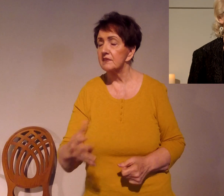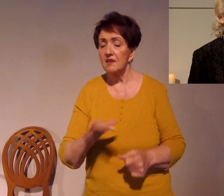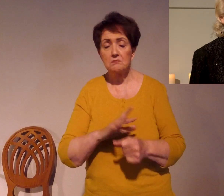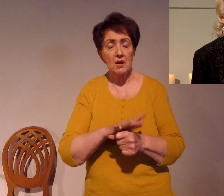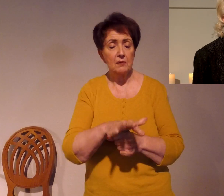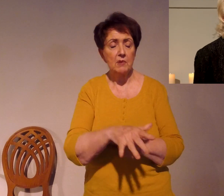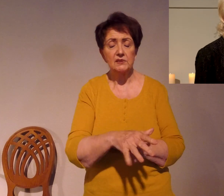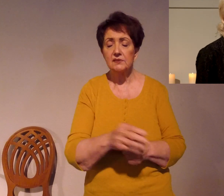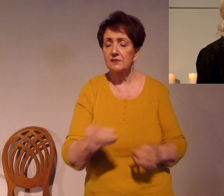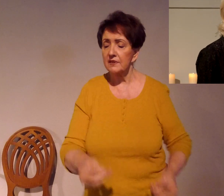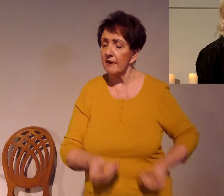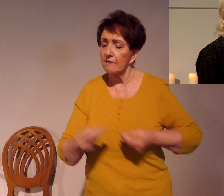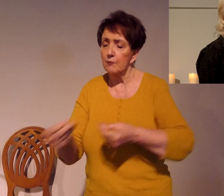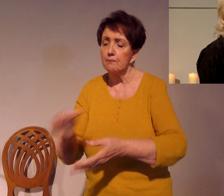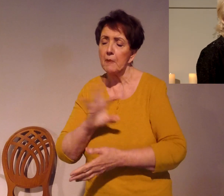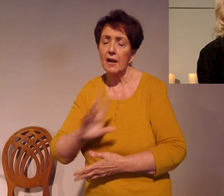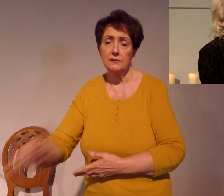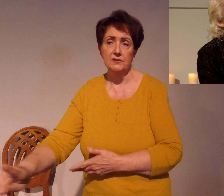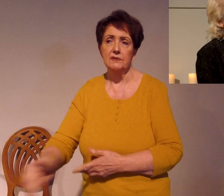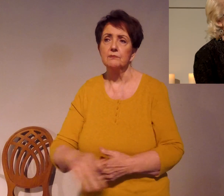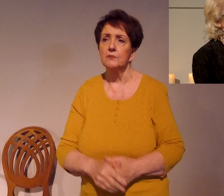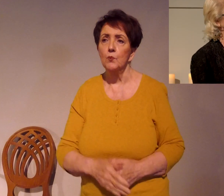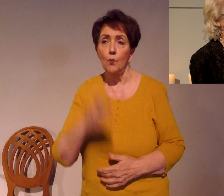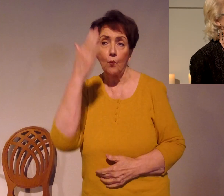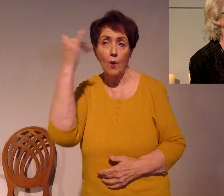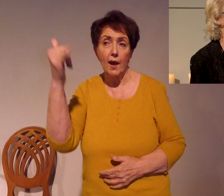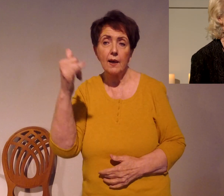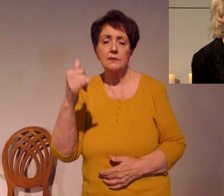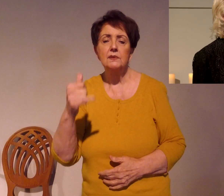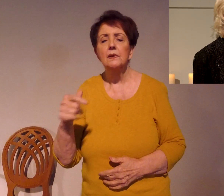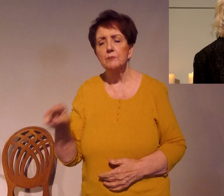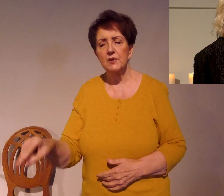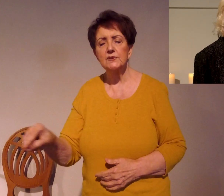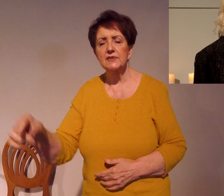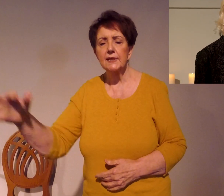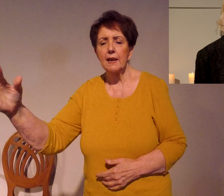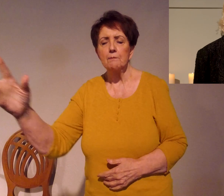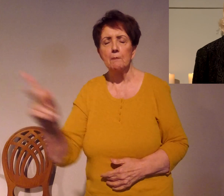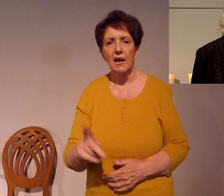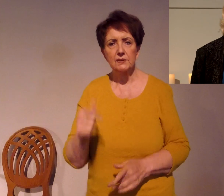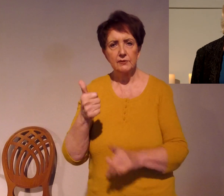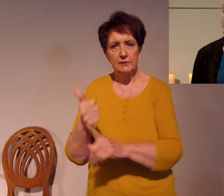is returned to him because he returned to himself.